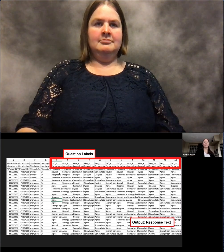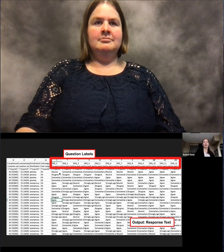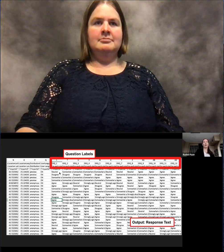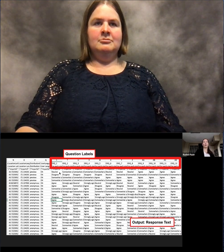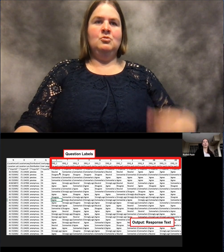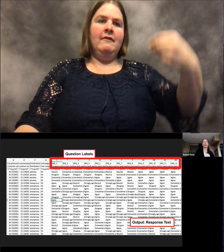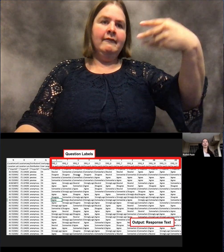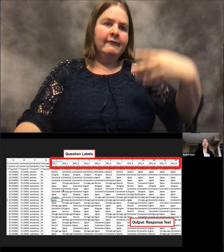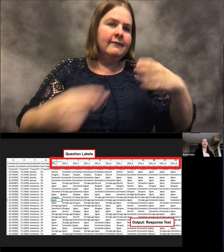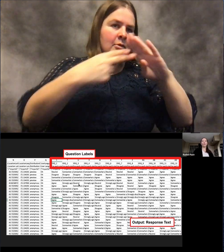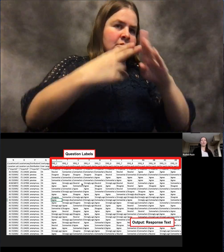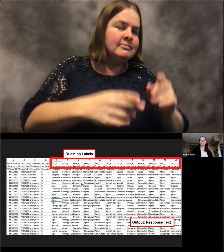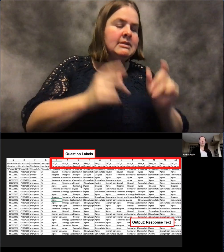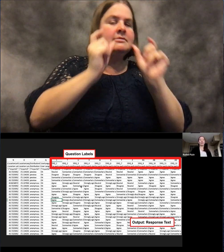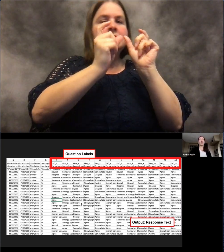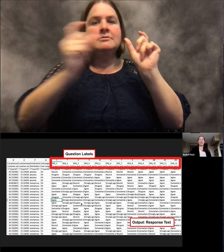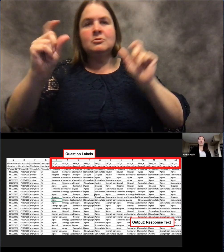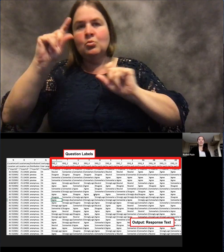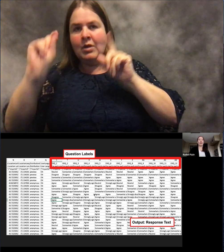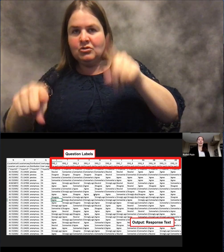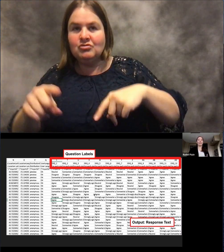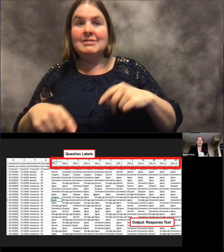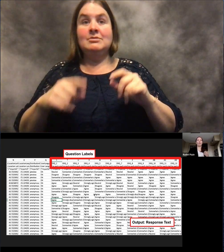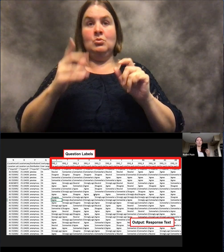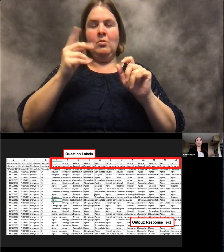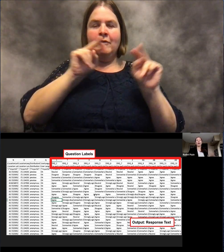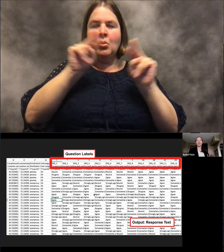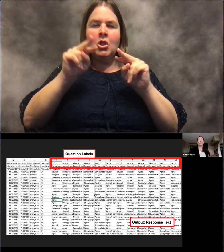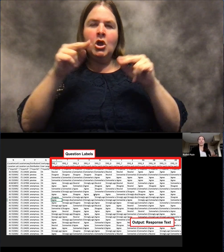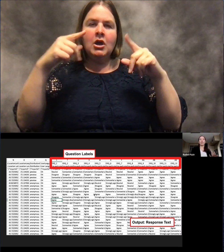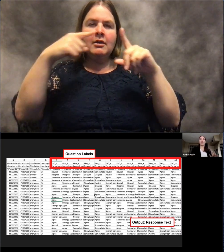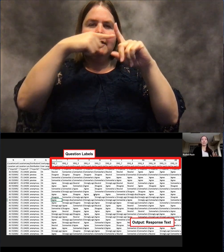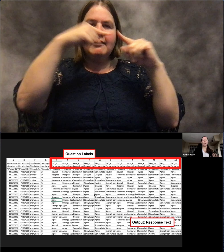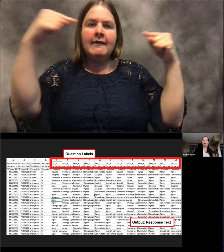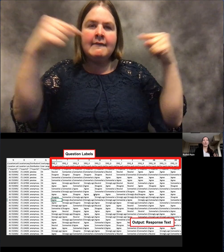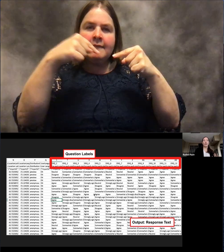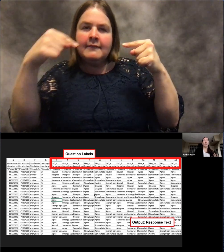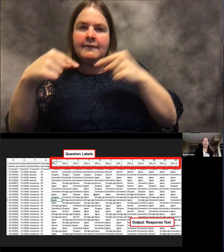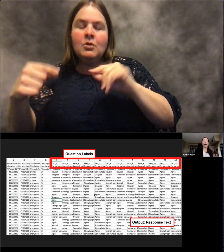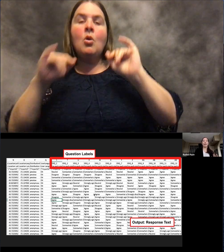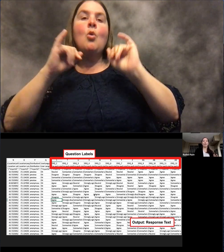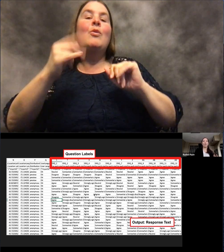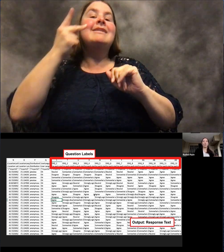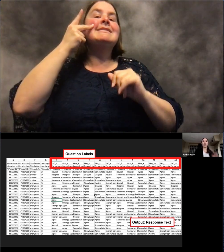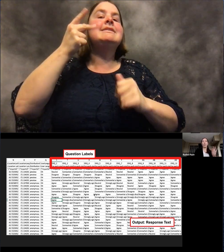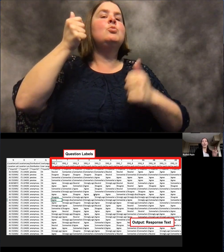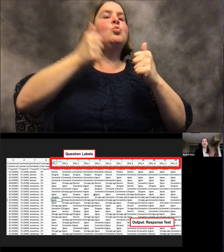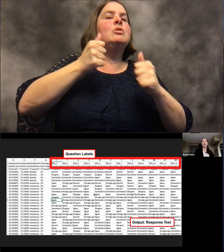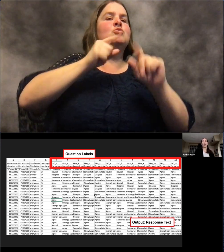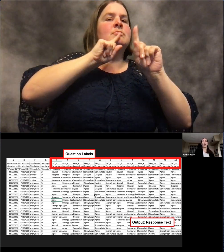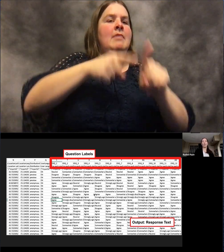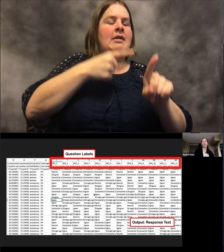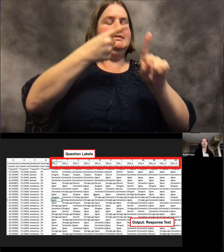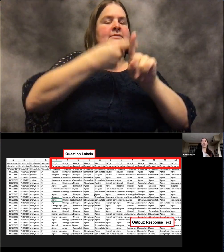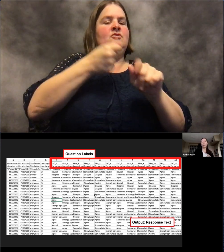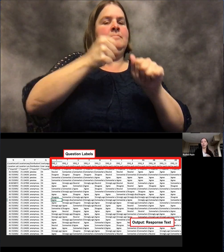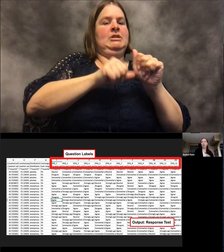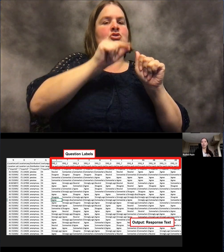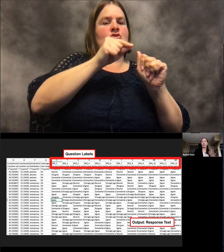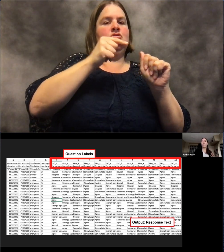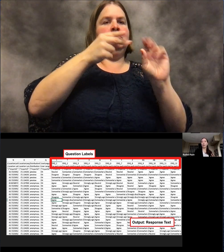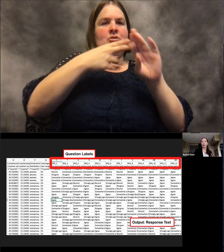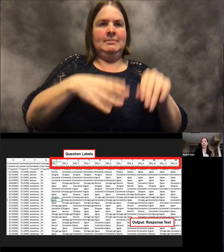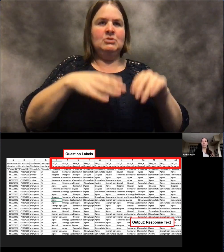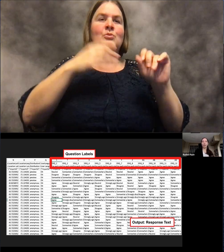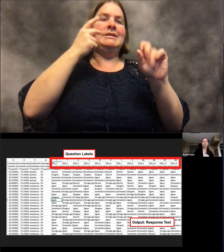And so all of these boxes indicate the responses that were picked by that particular